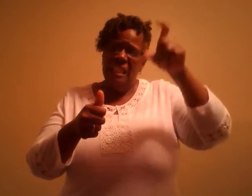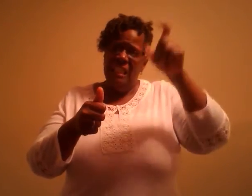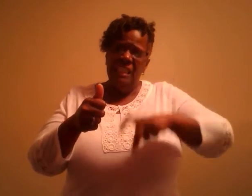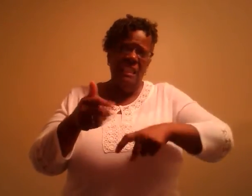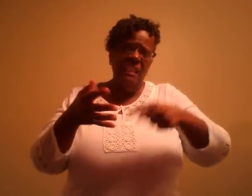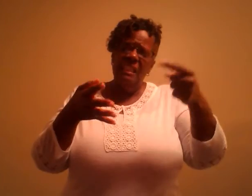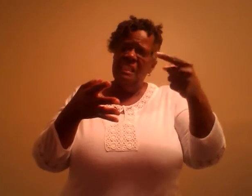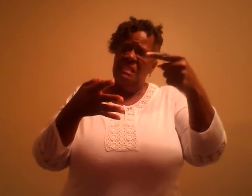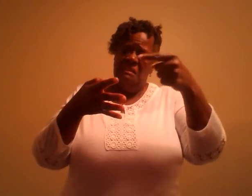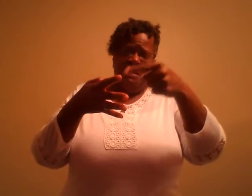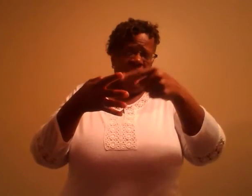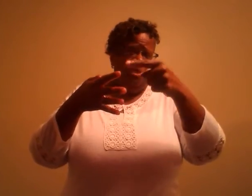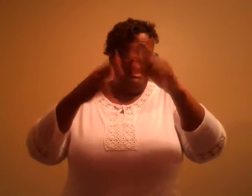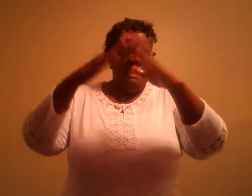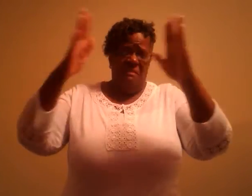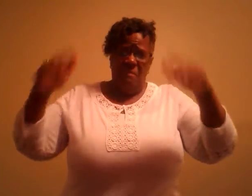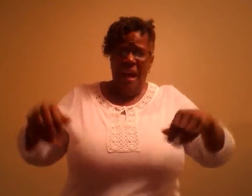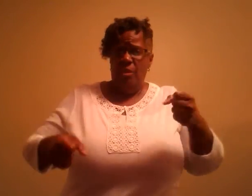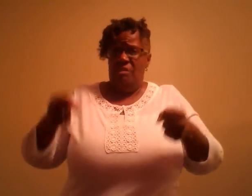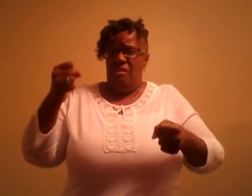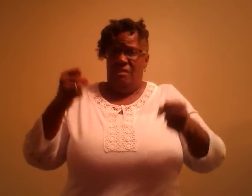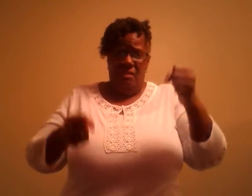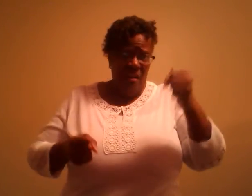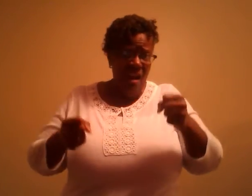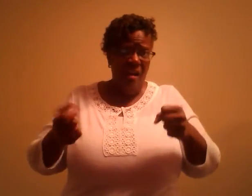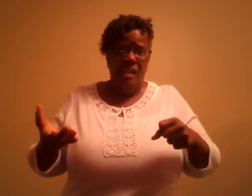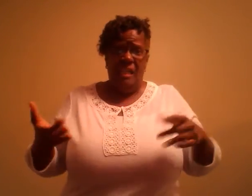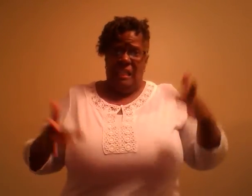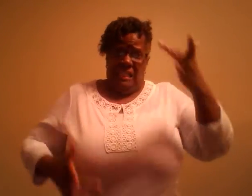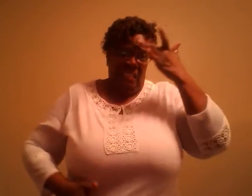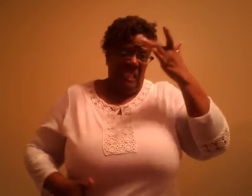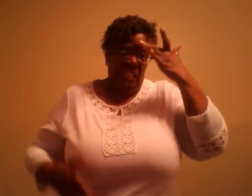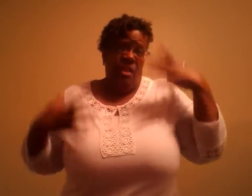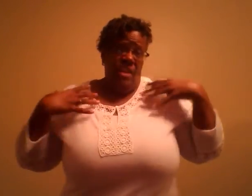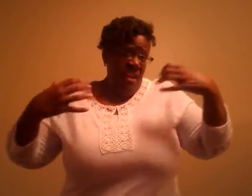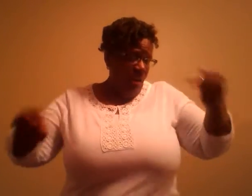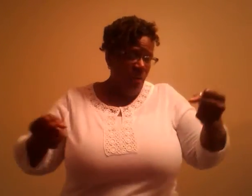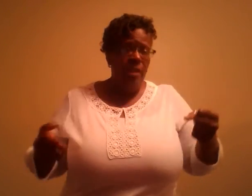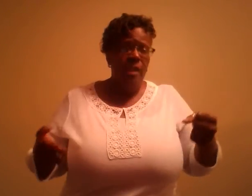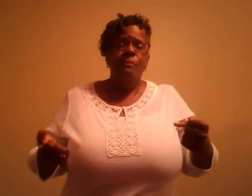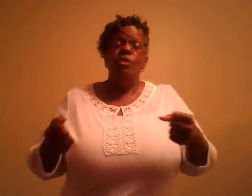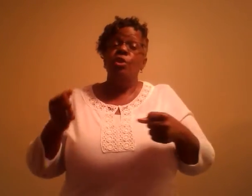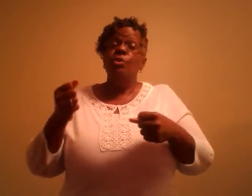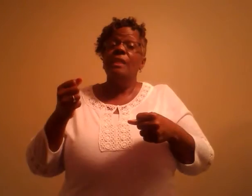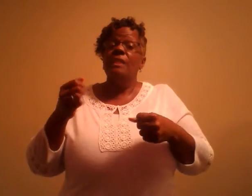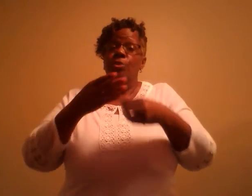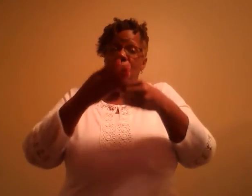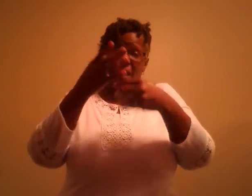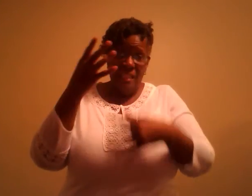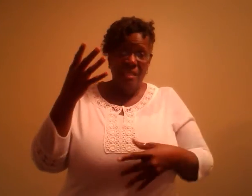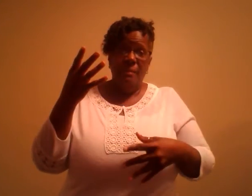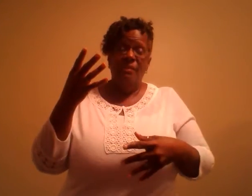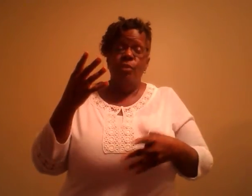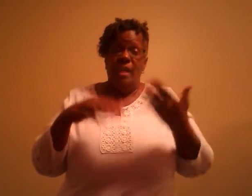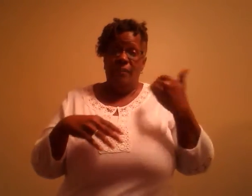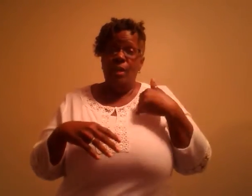need. And you could say, house, car, or health. You know, you can, you can list them if you, if you